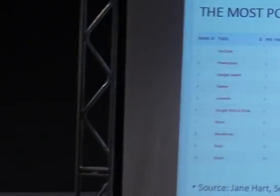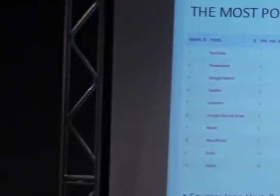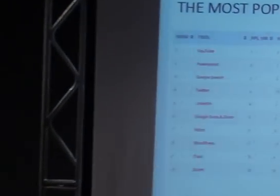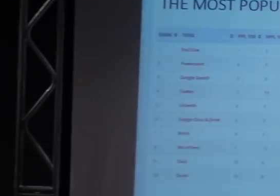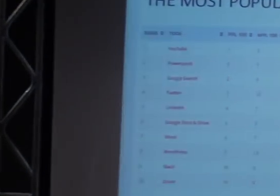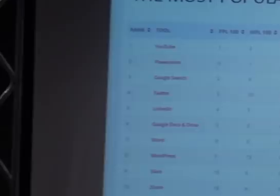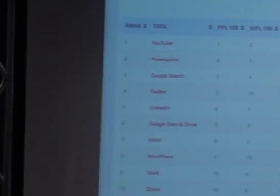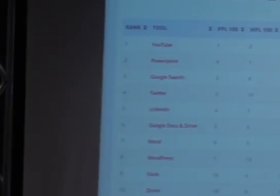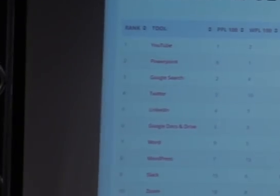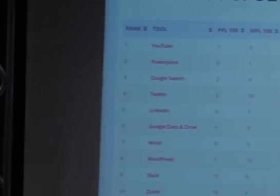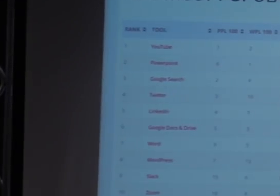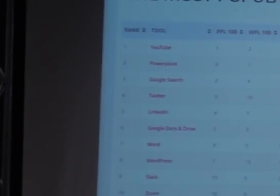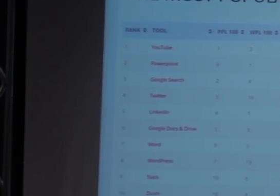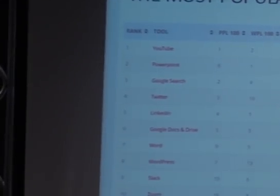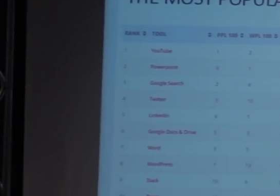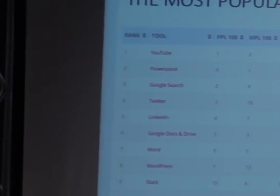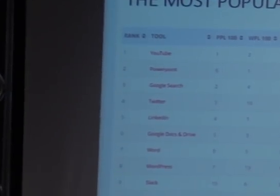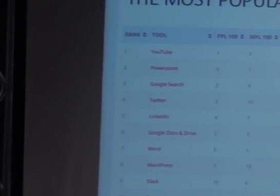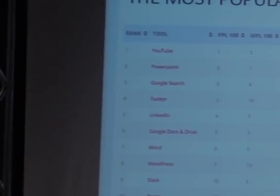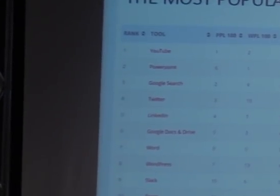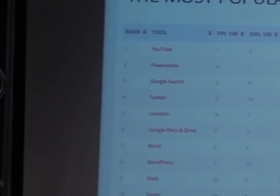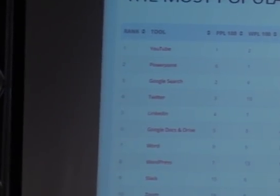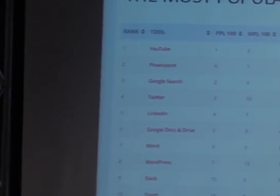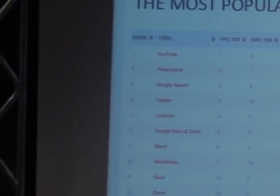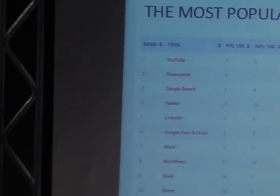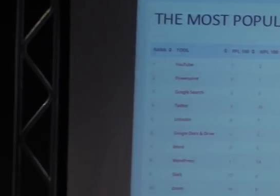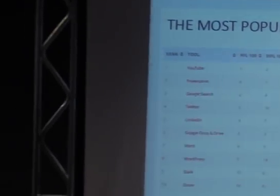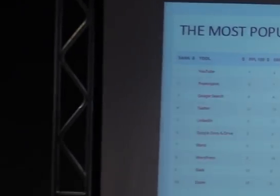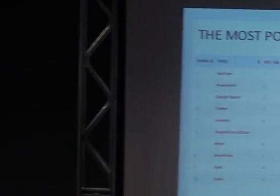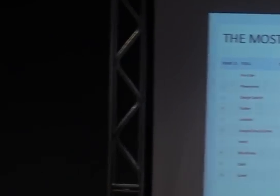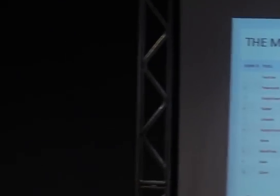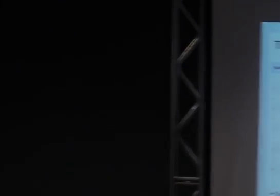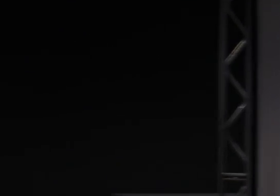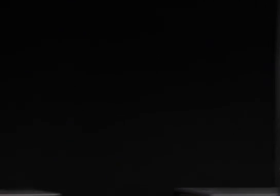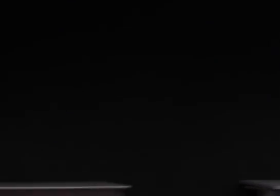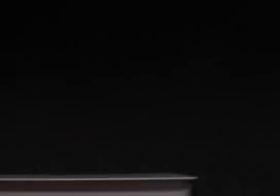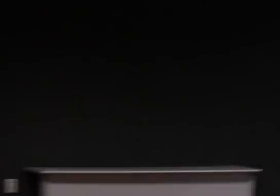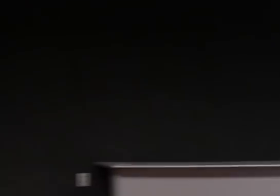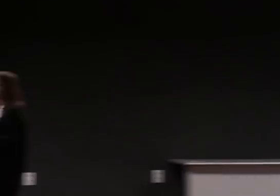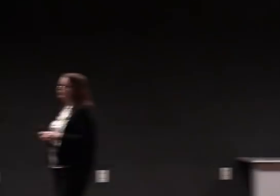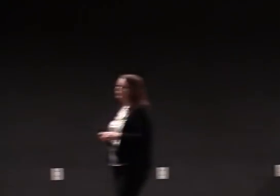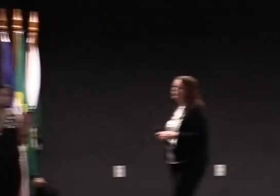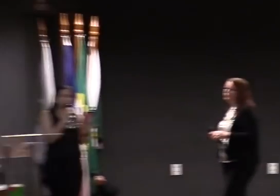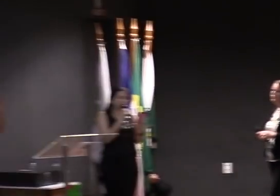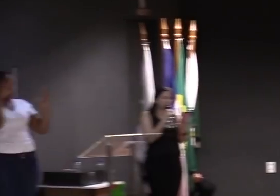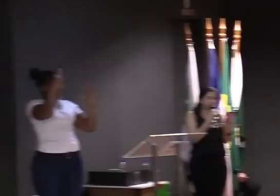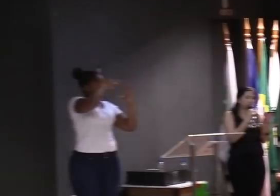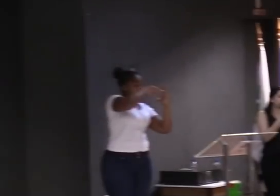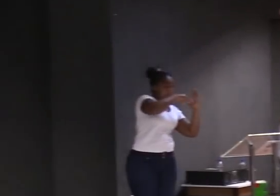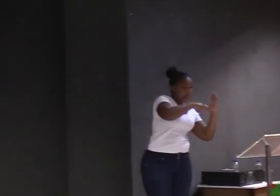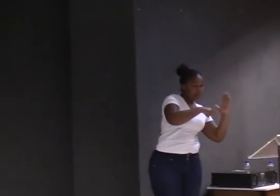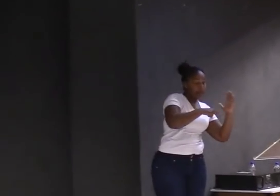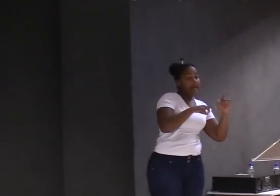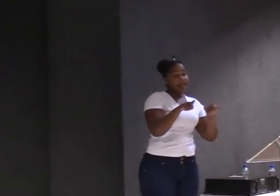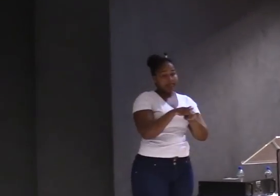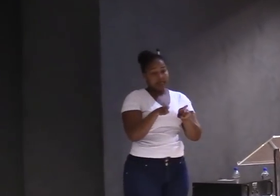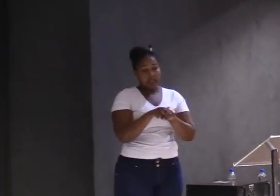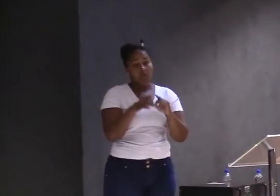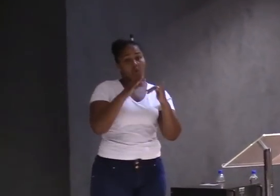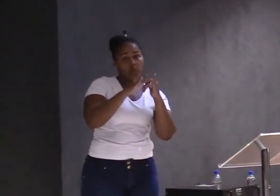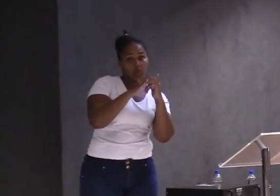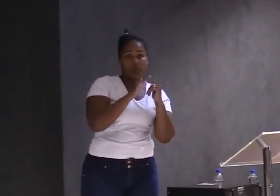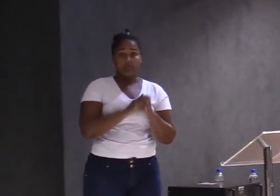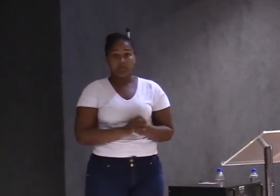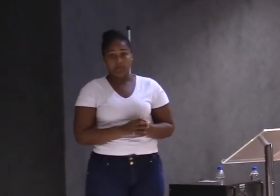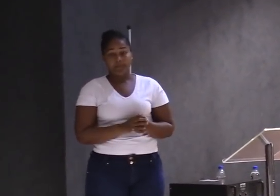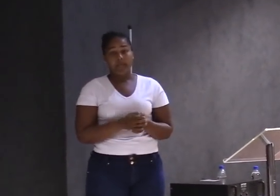Slack and Zoom. Eu não sei se vocês conseguem ler daí, mas a lista é YouTube, PowerPoint, Google